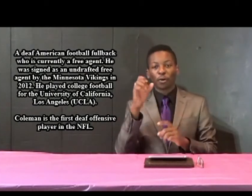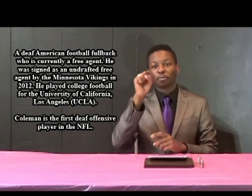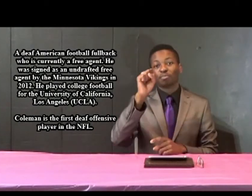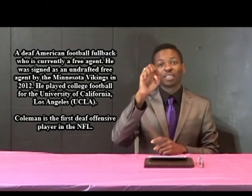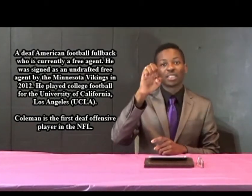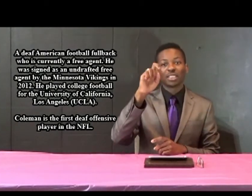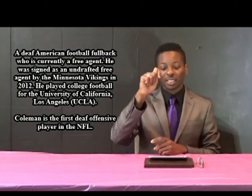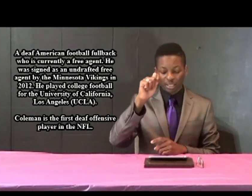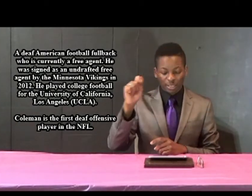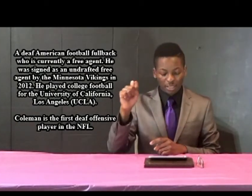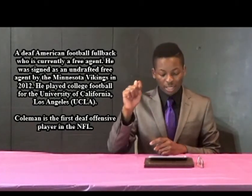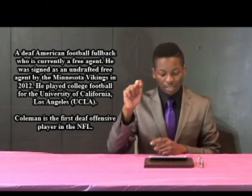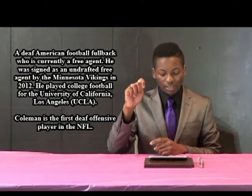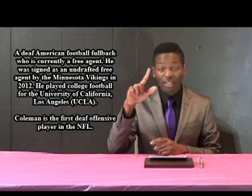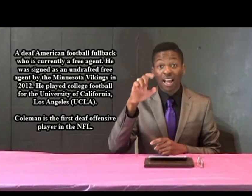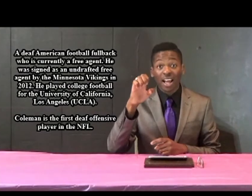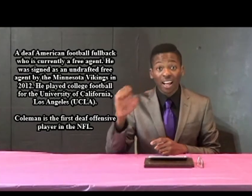He was drafted